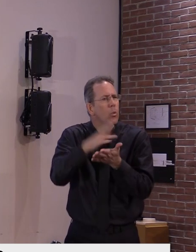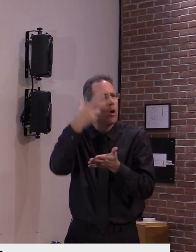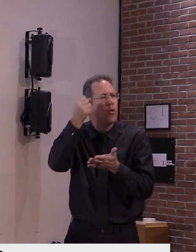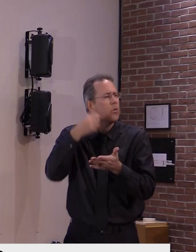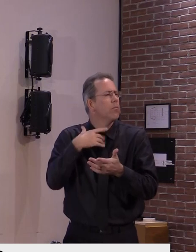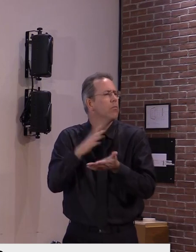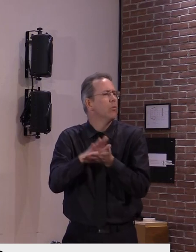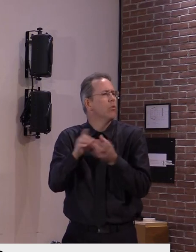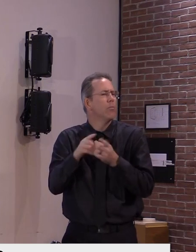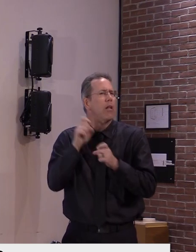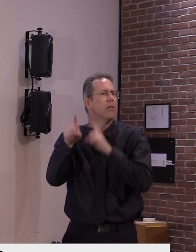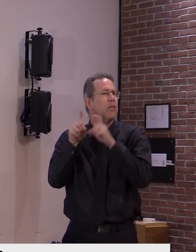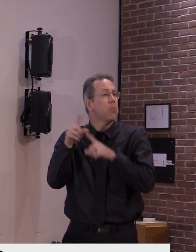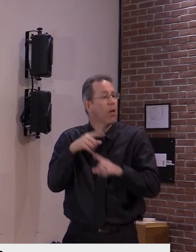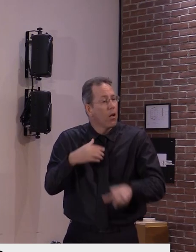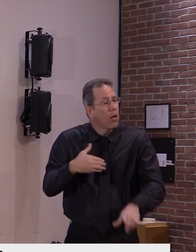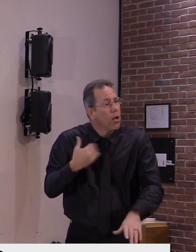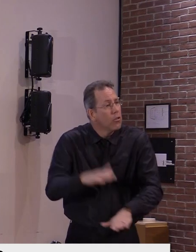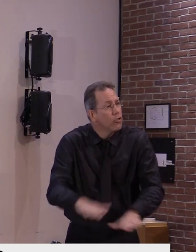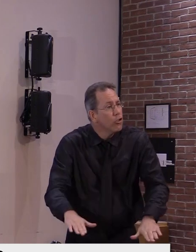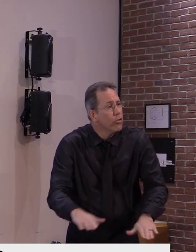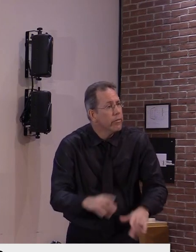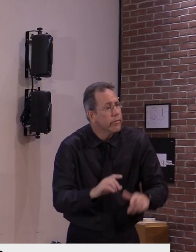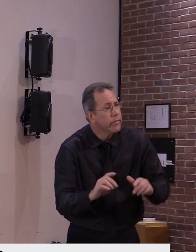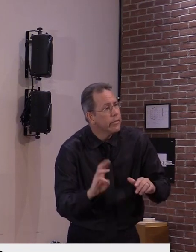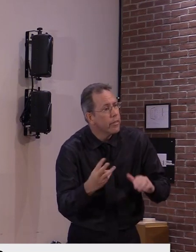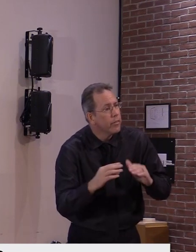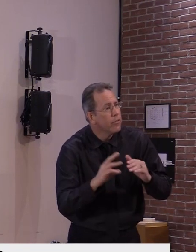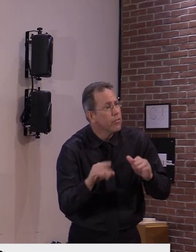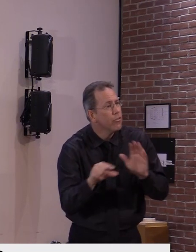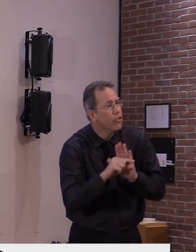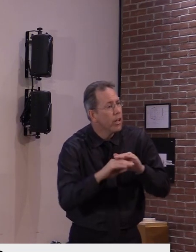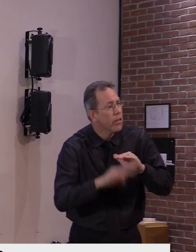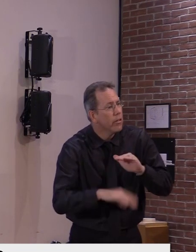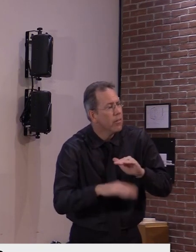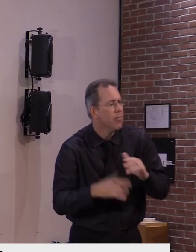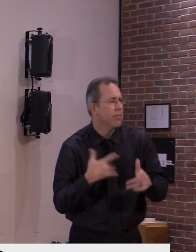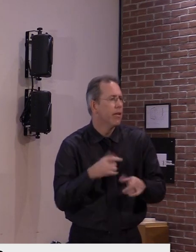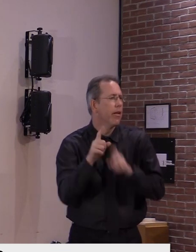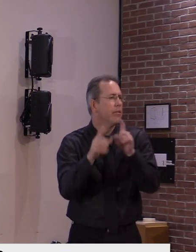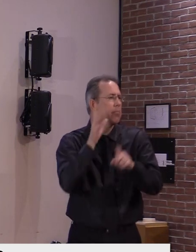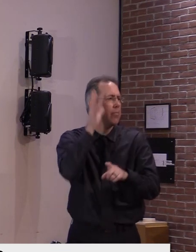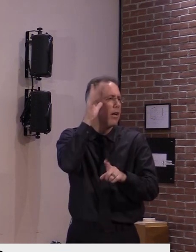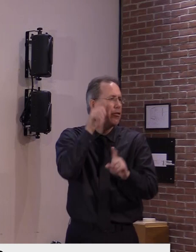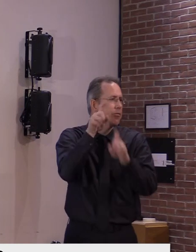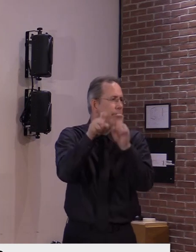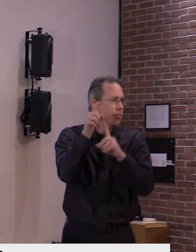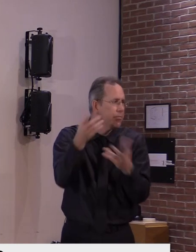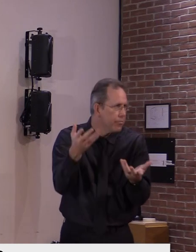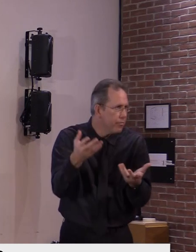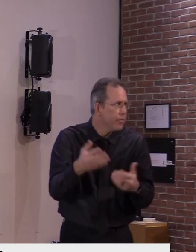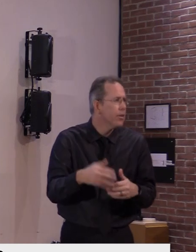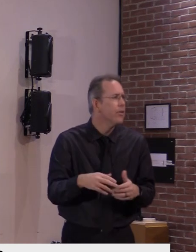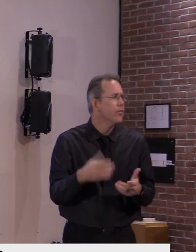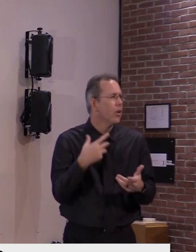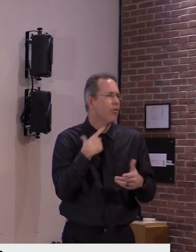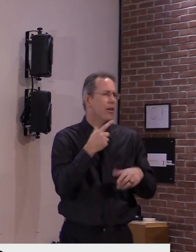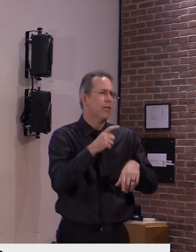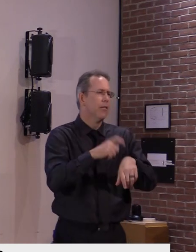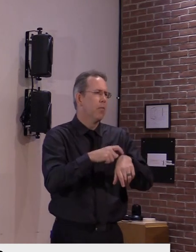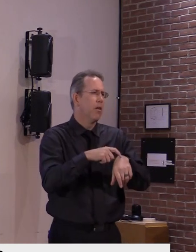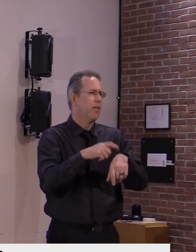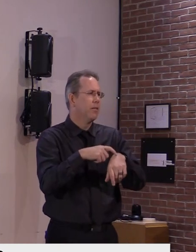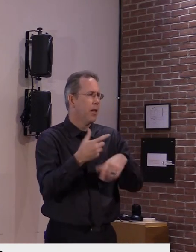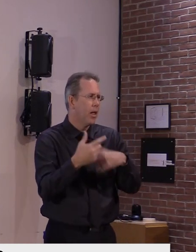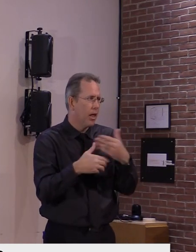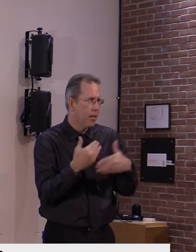is, I think, fair question about the urgency relative to the executive order, which came out on Friday. When my